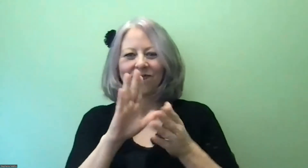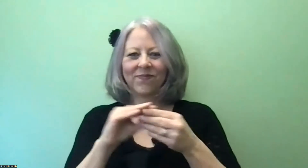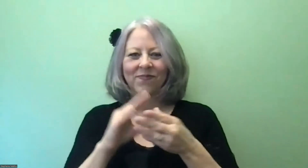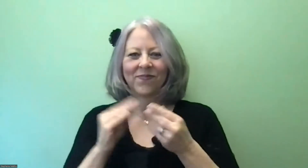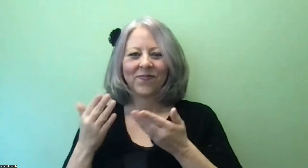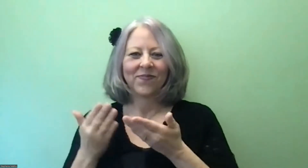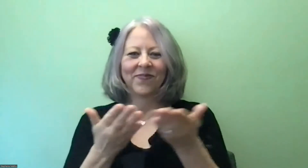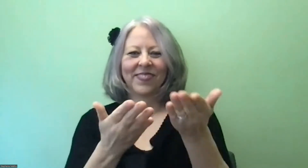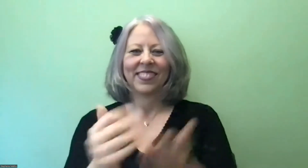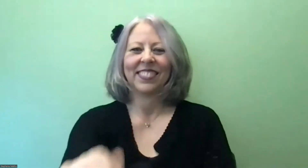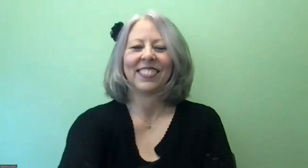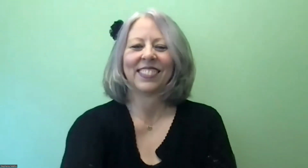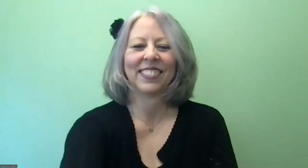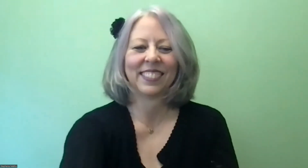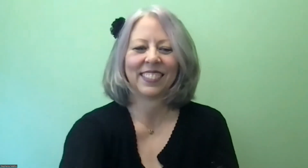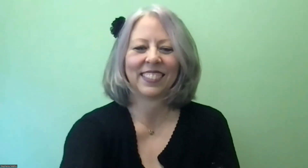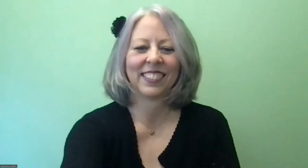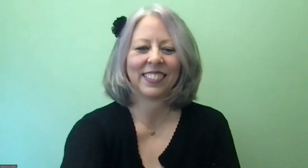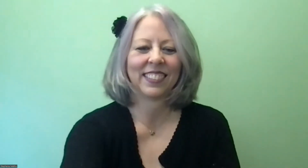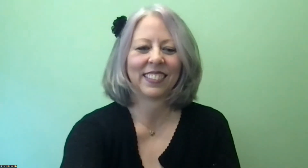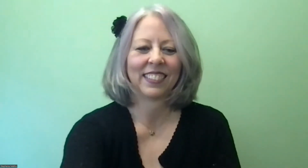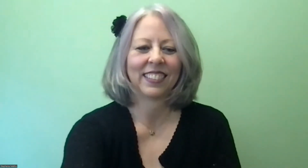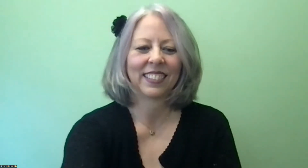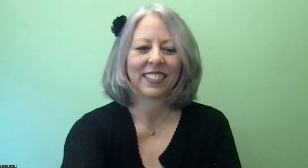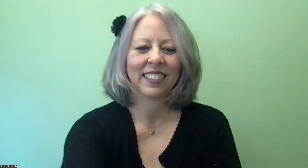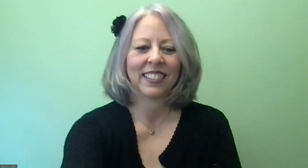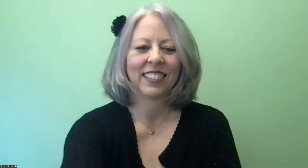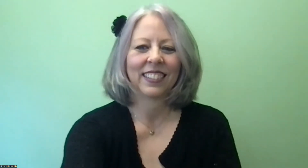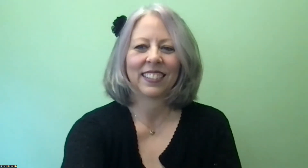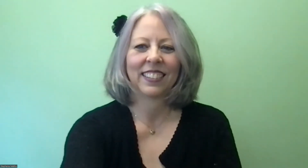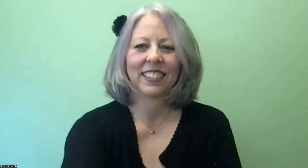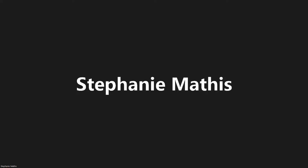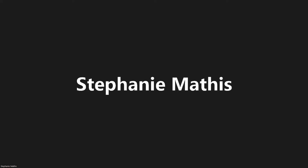It's an honor to turn our time over to our keynote speaker, Sarah Young Bear Brown.